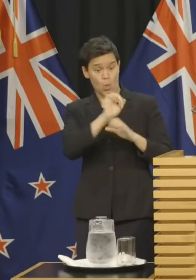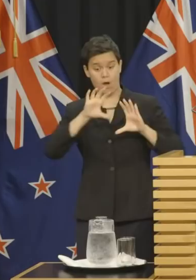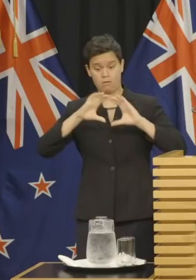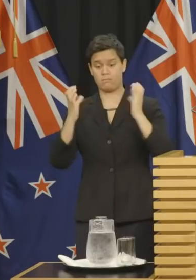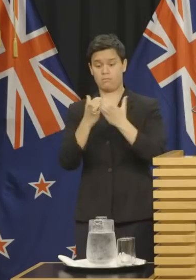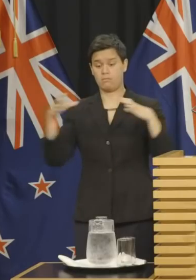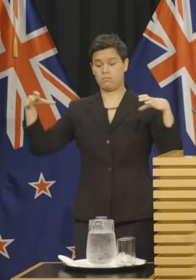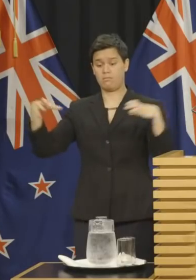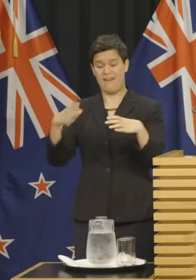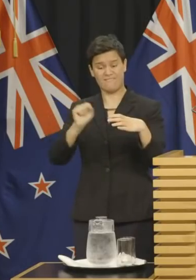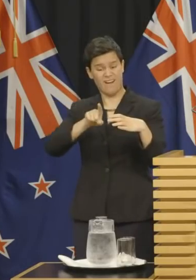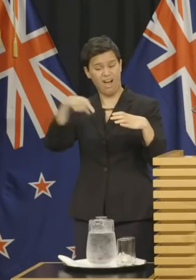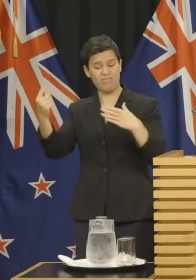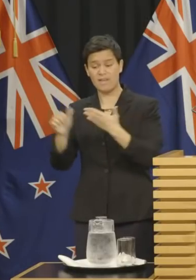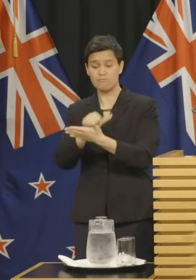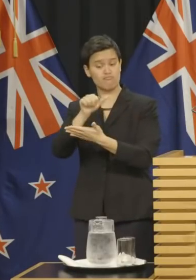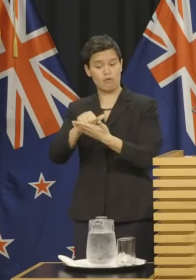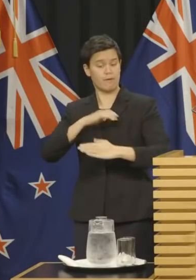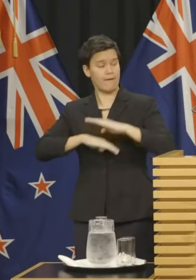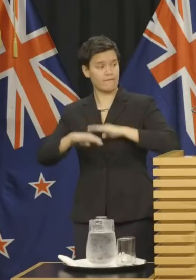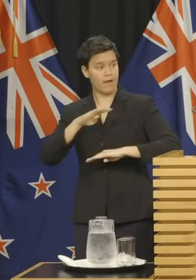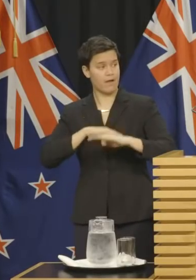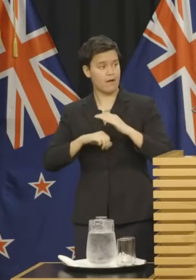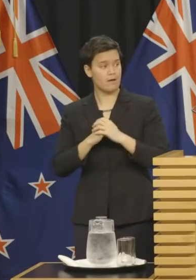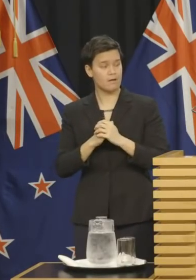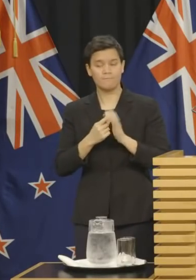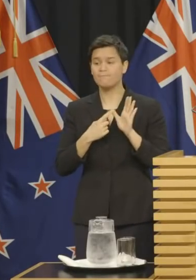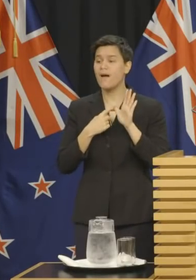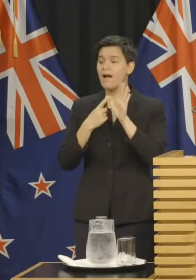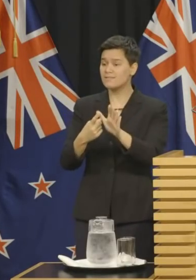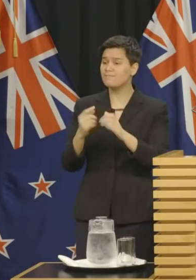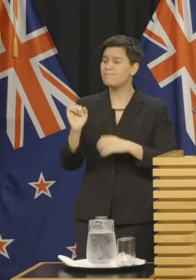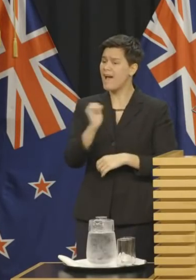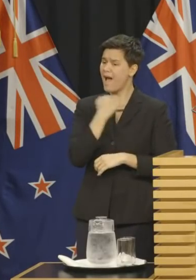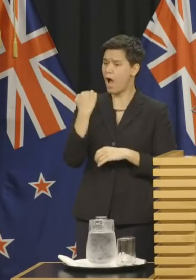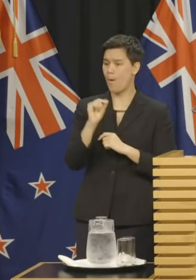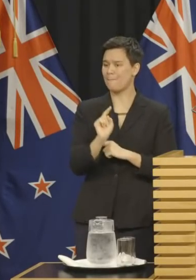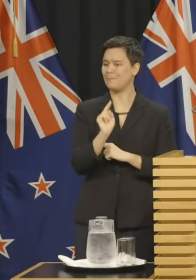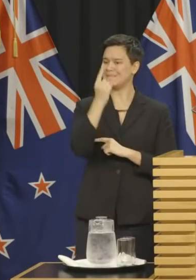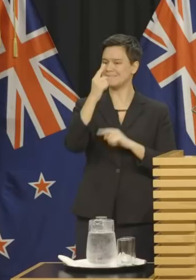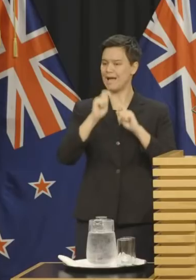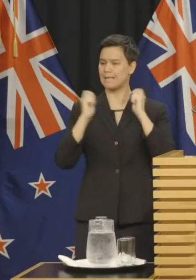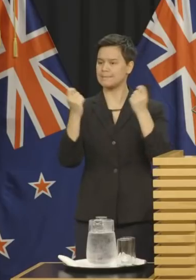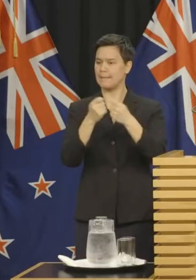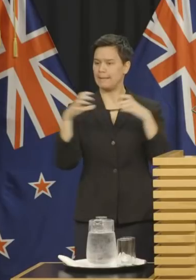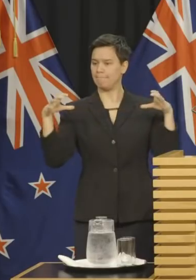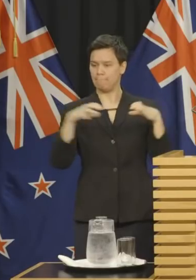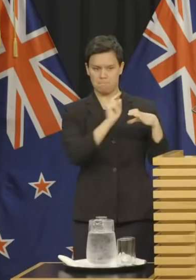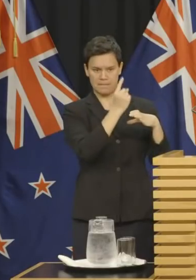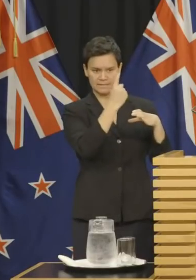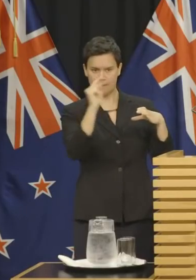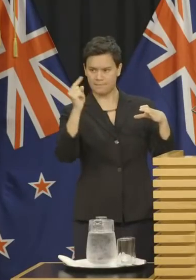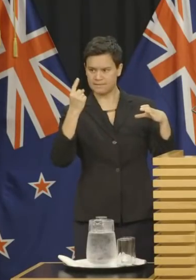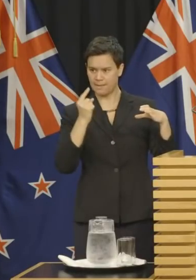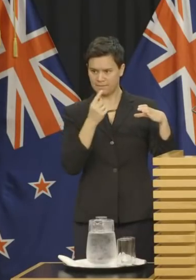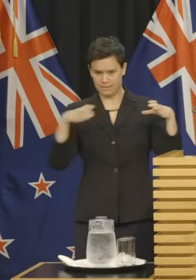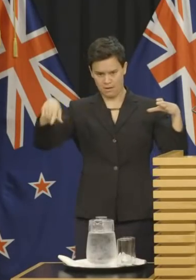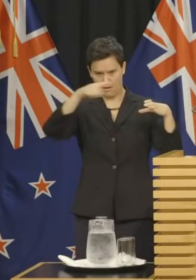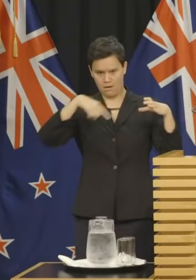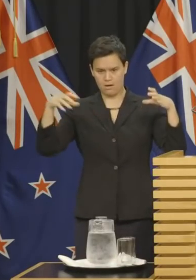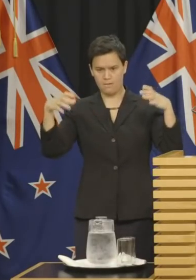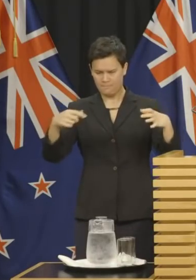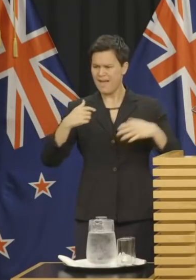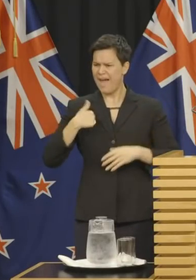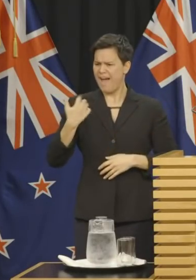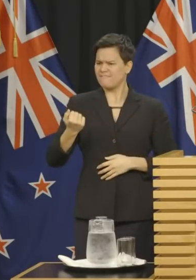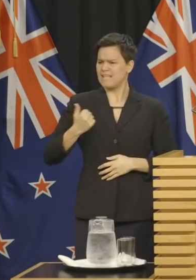Again, there's a constant expectation in our caucus and amongst our ministerial team around the standards that I expect. But here, of